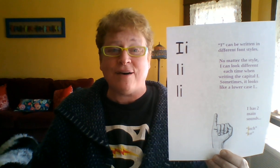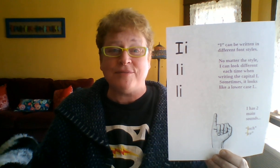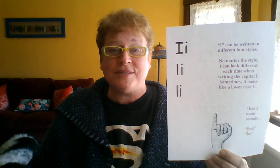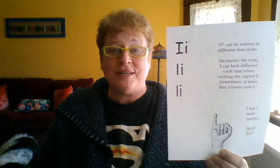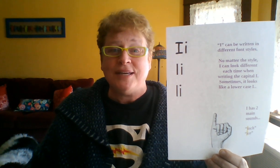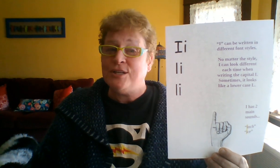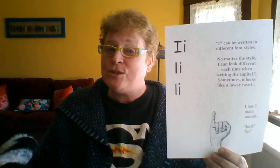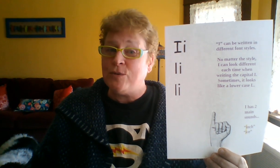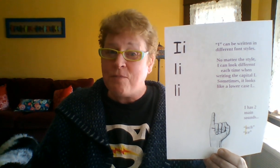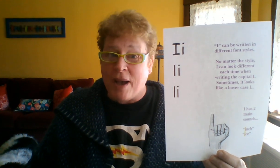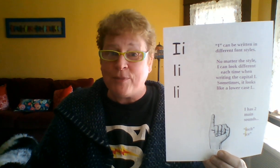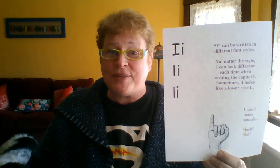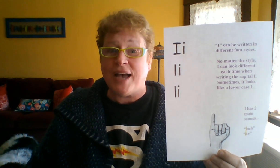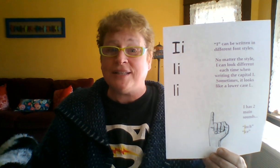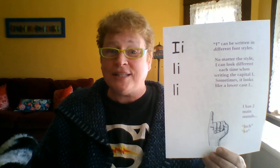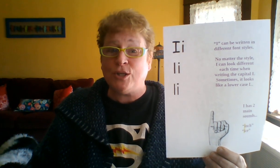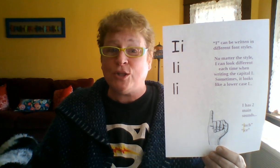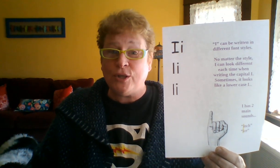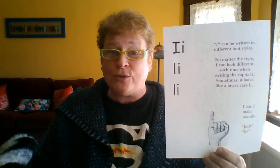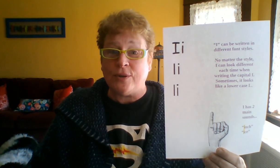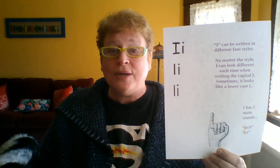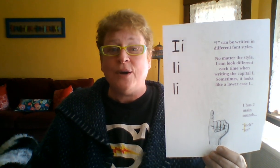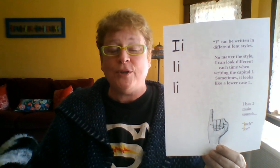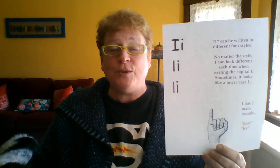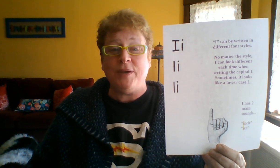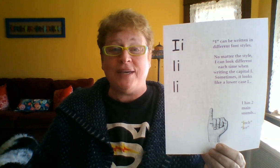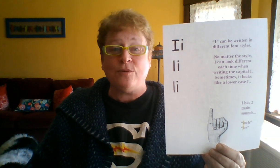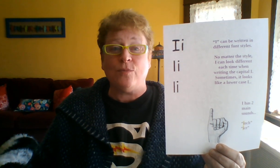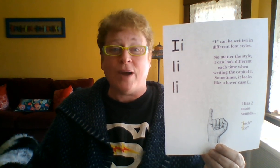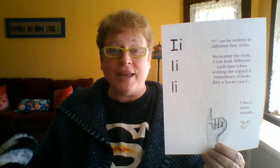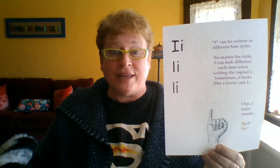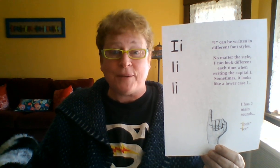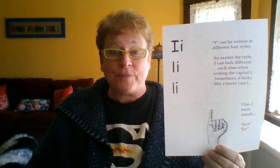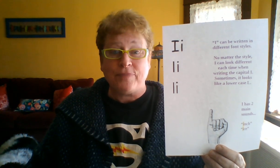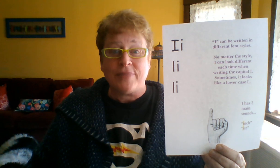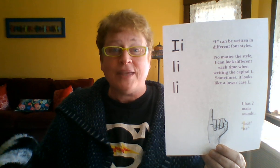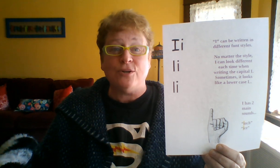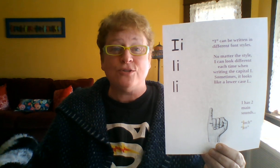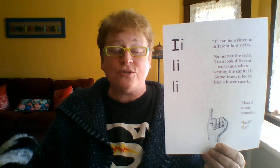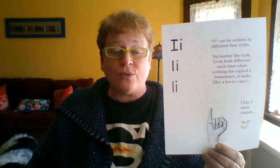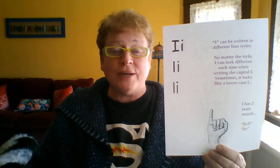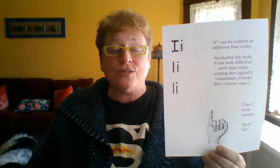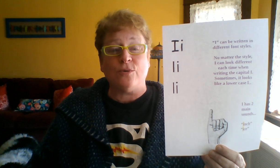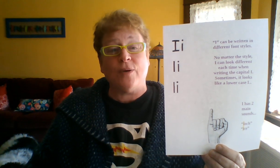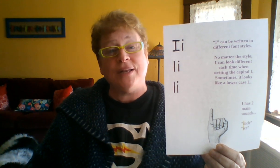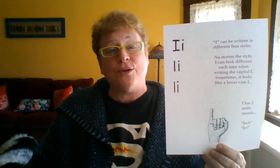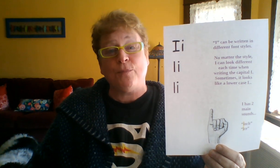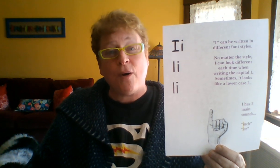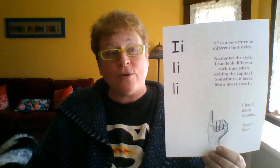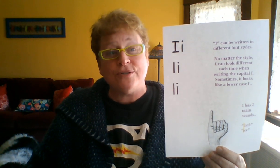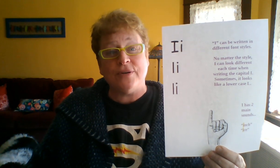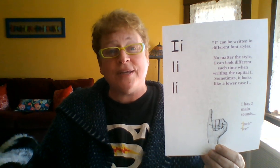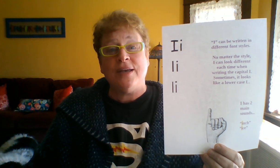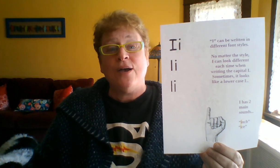themselves. So remember that little clue when you begin writing your stories or writing your poetry